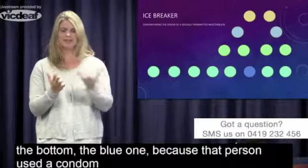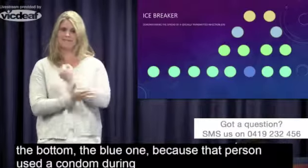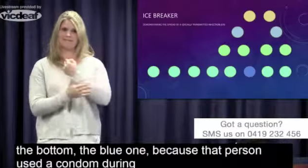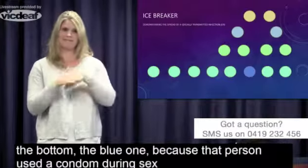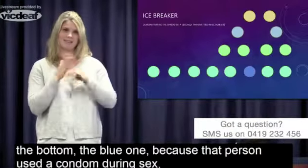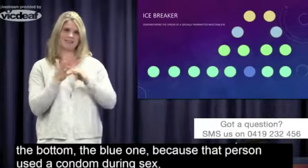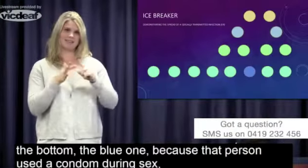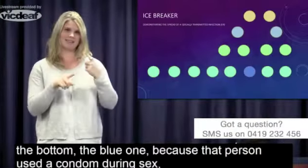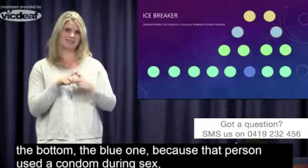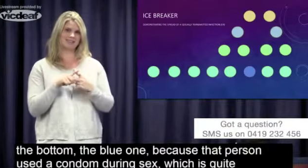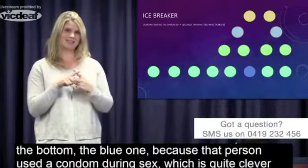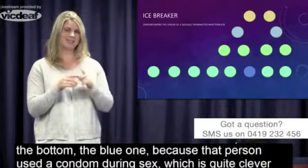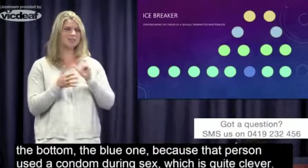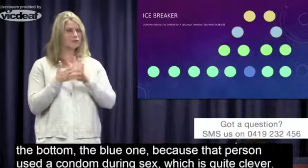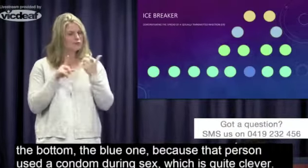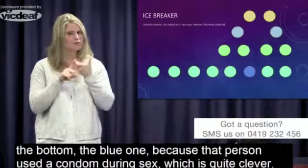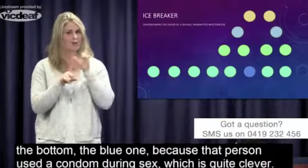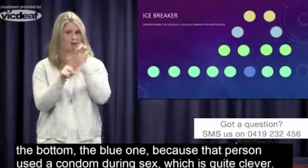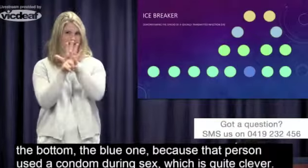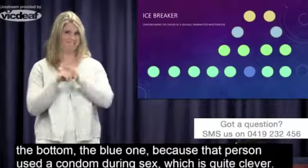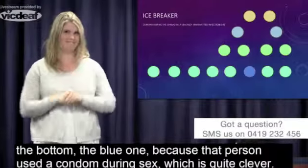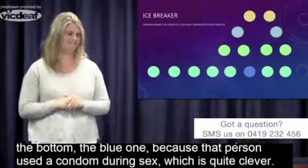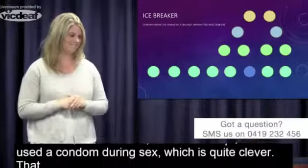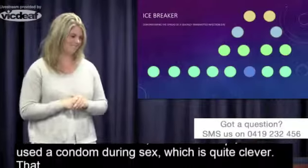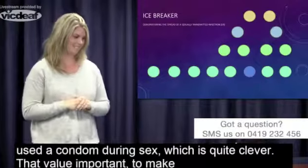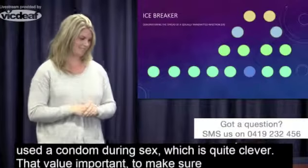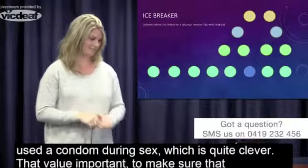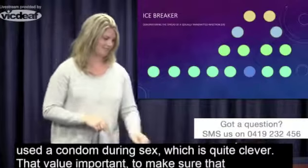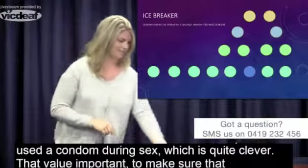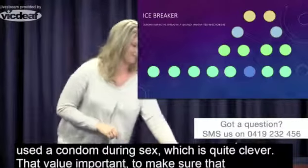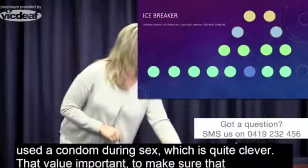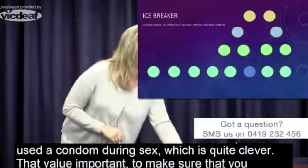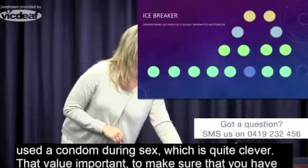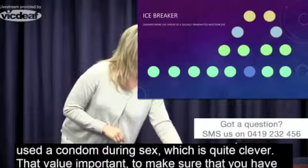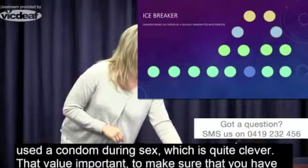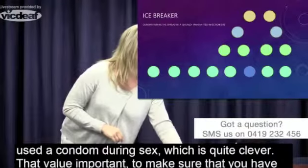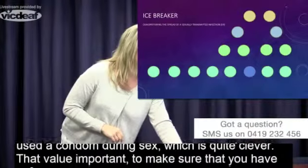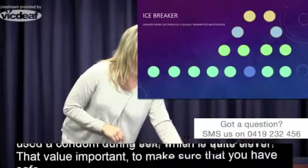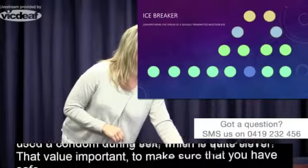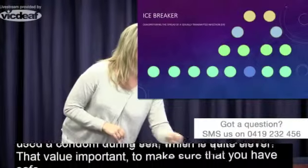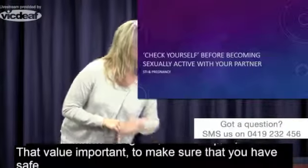really important to make sure that you have safe sex. Make sure you check yourself and use protection.